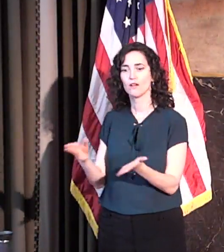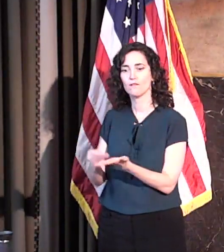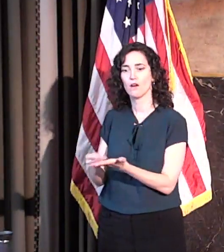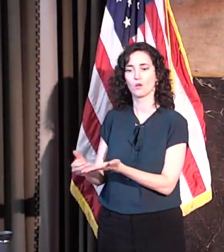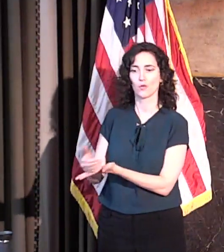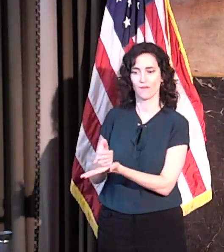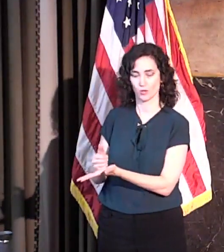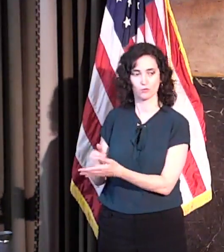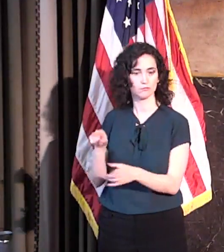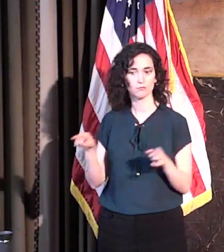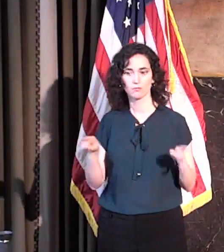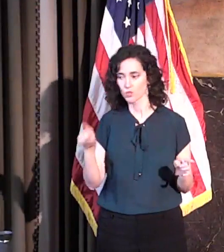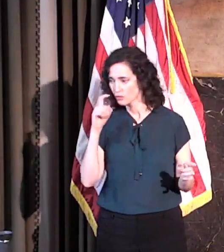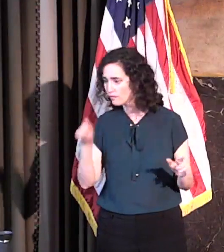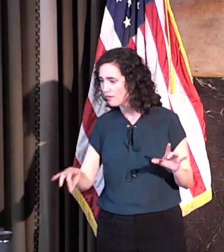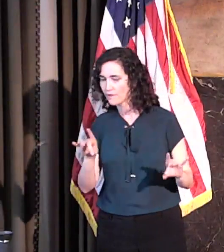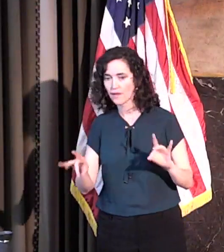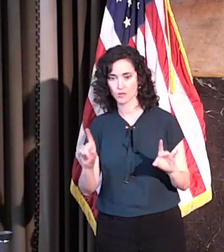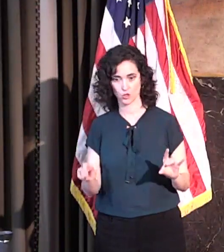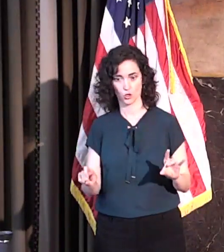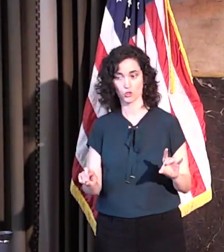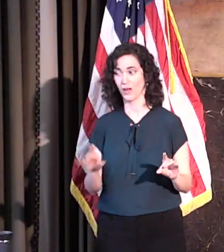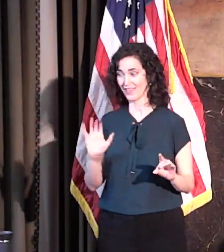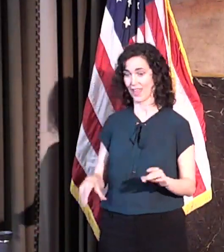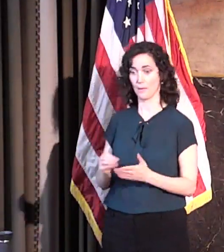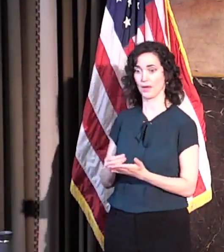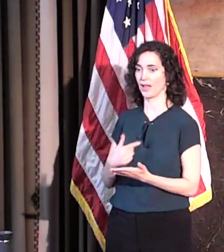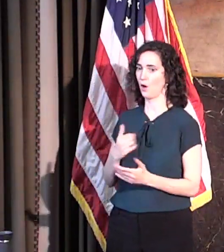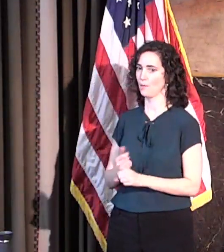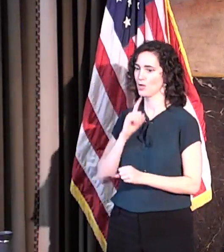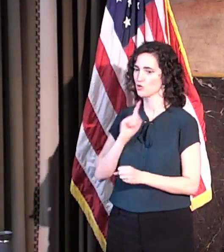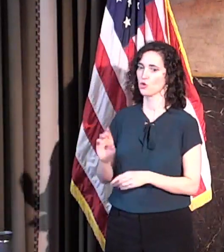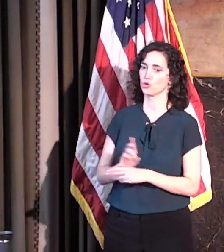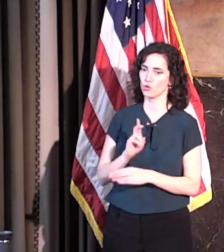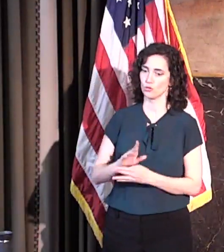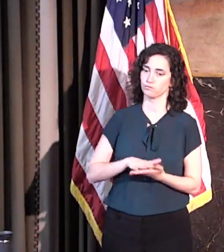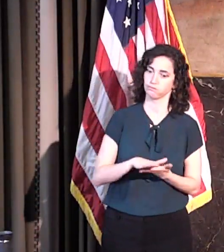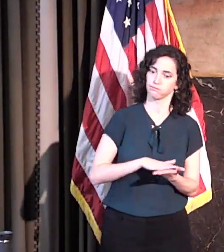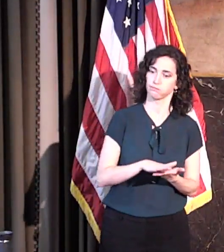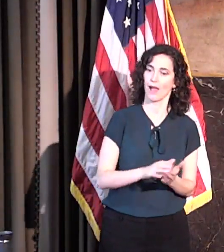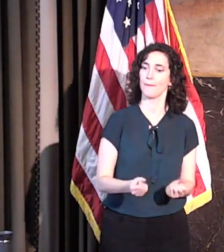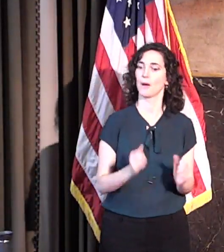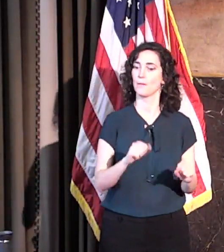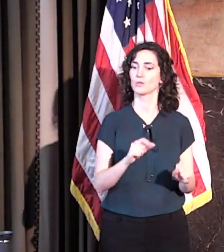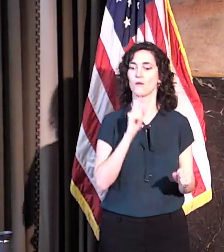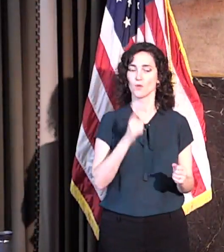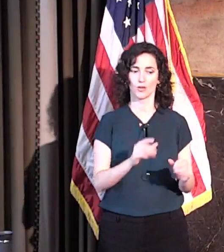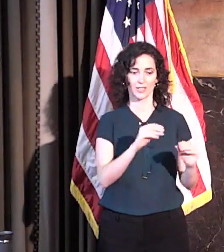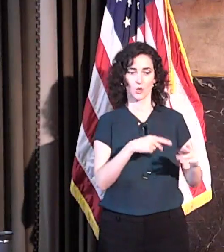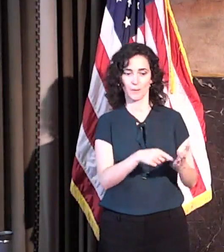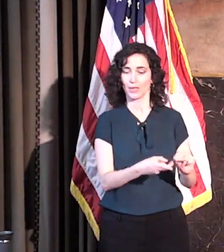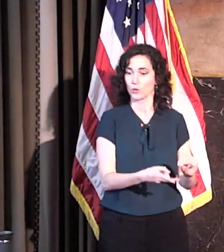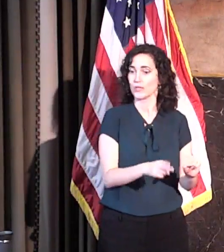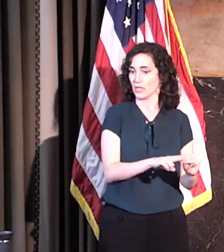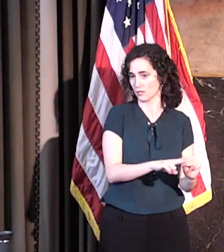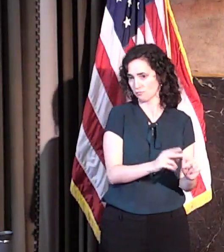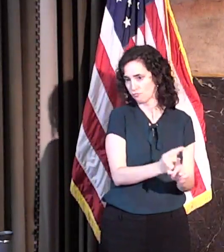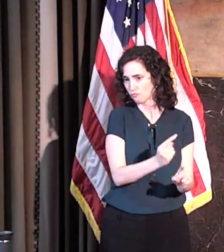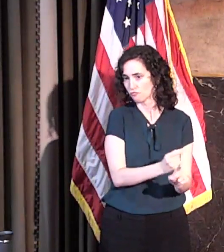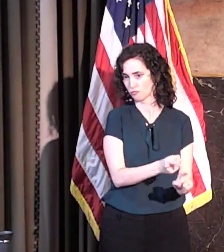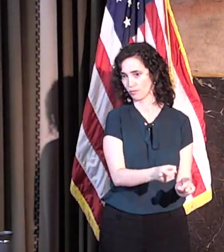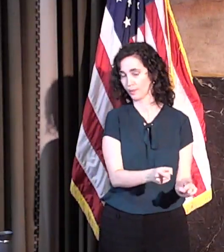want to make sure that we use as much of that as we can to increase teacher pay even further within reason, and then look